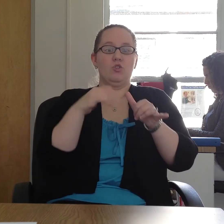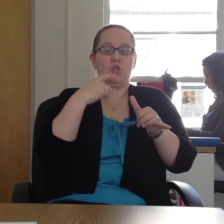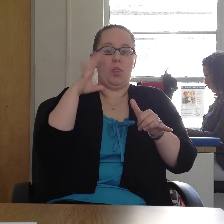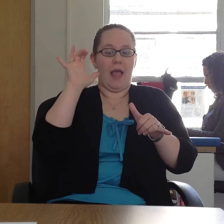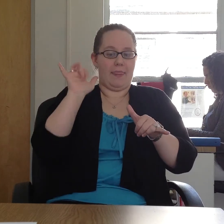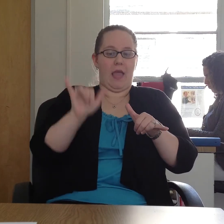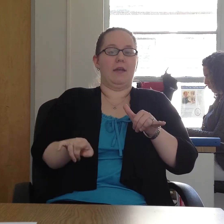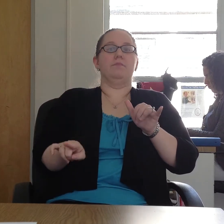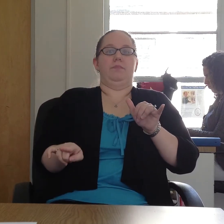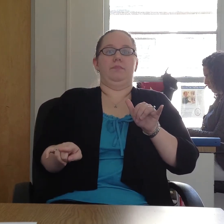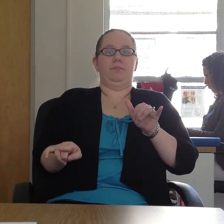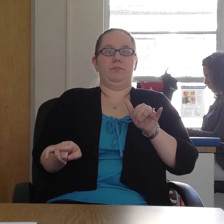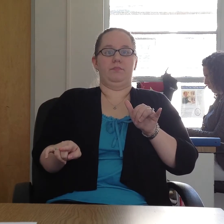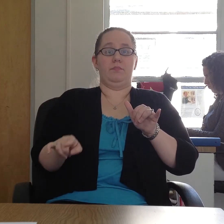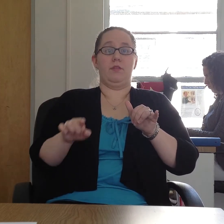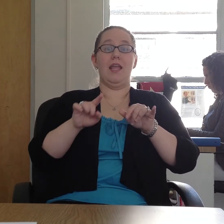So bacteria won't grow.